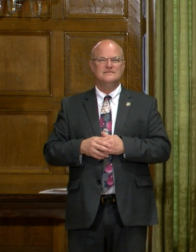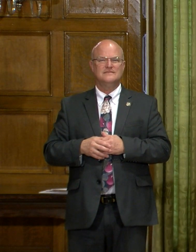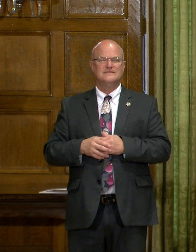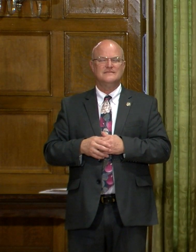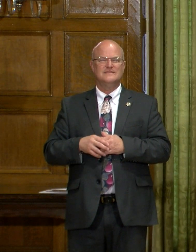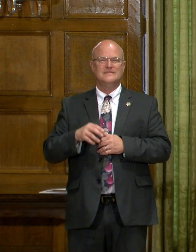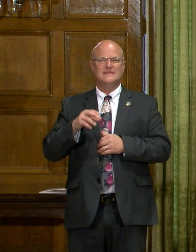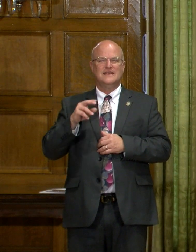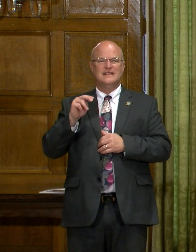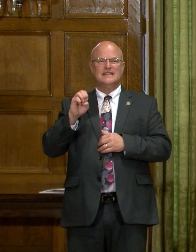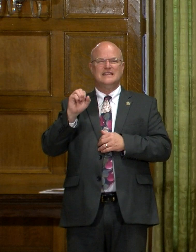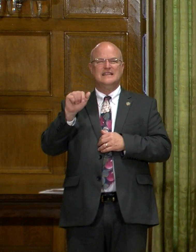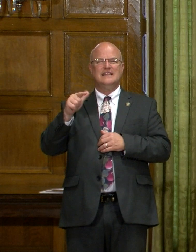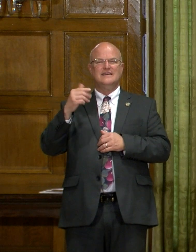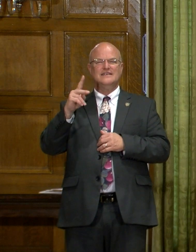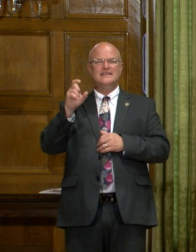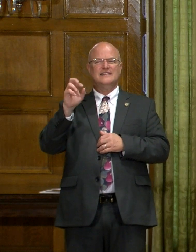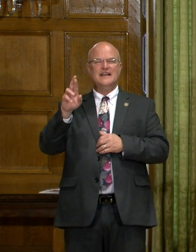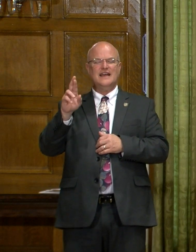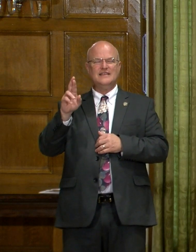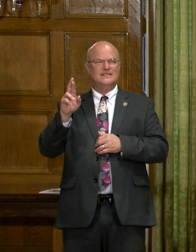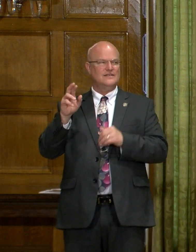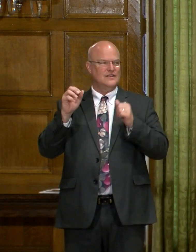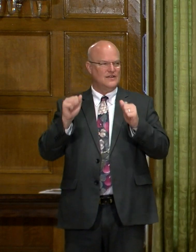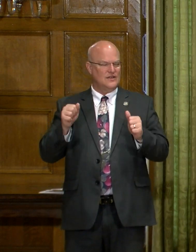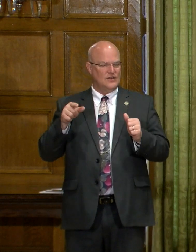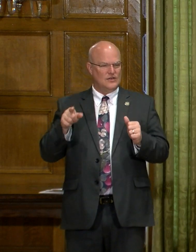at KCNG in Hot Springs. Could you